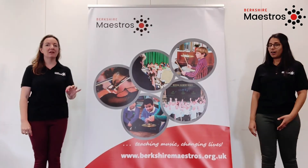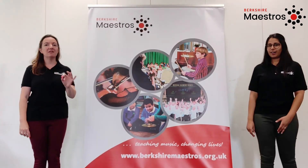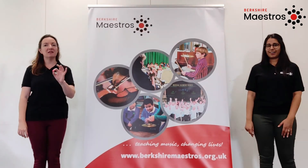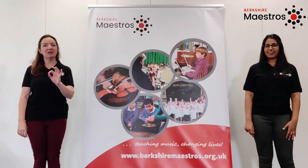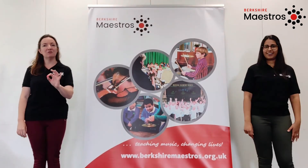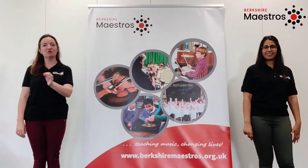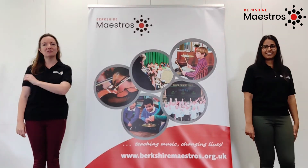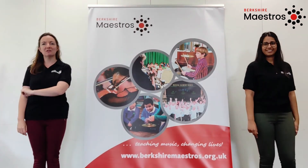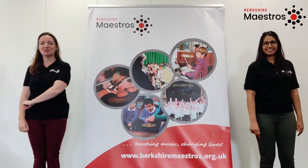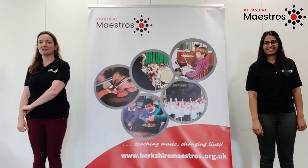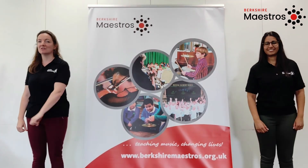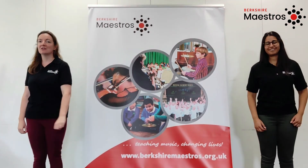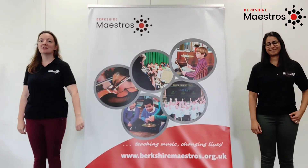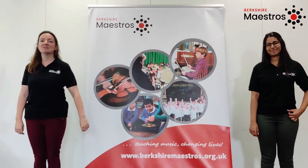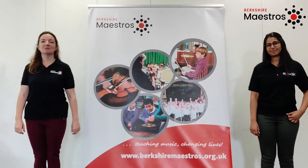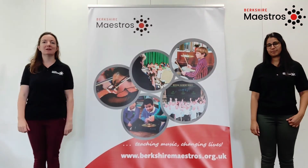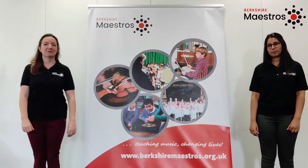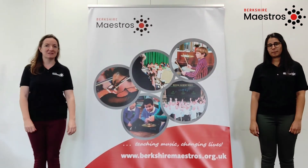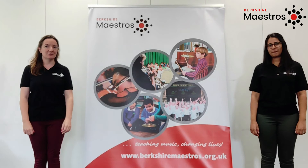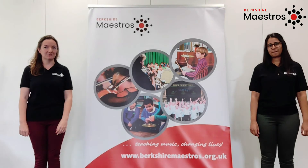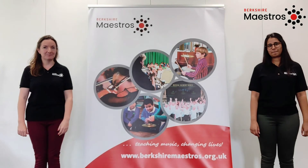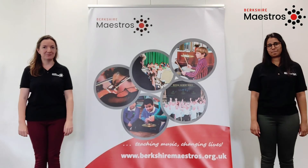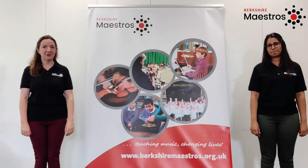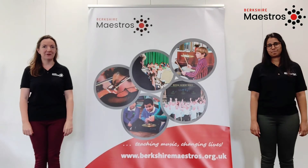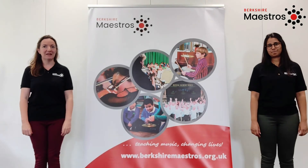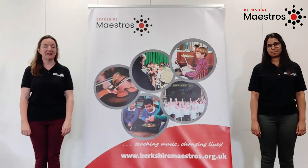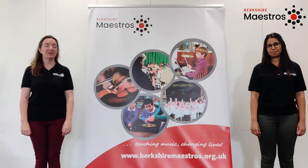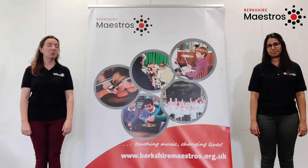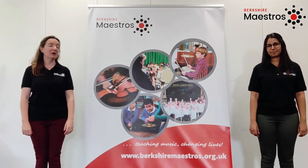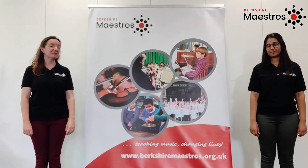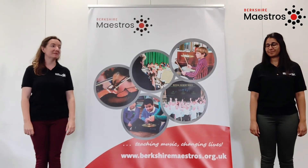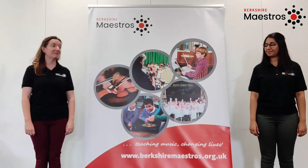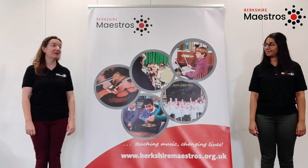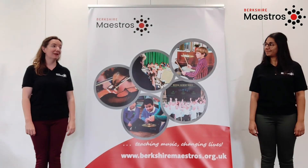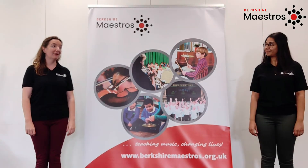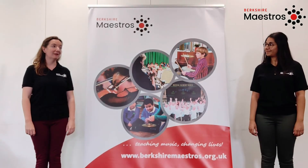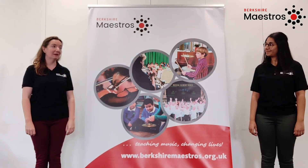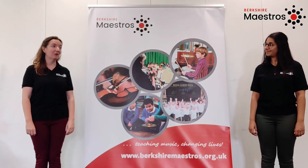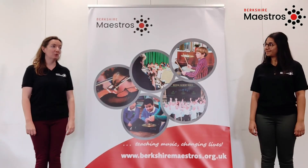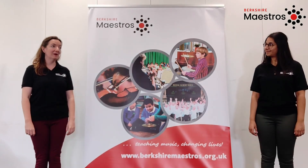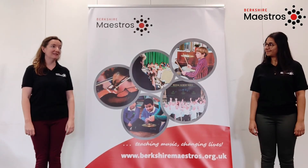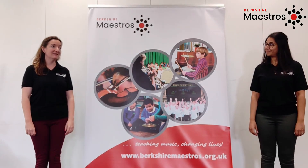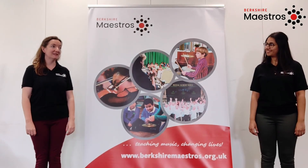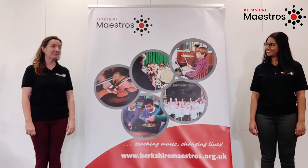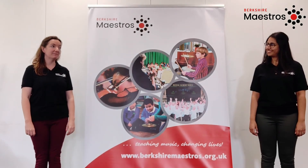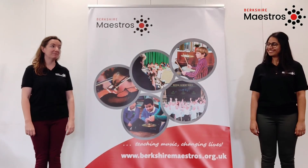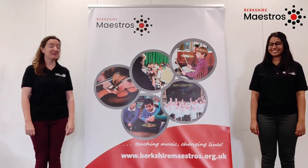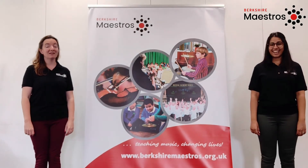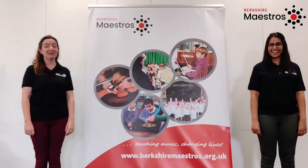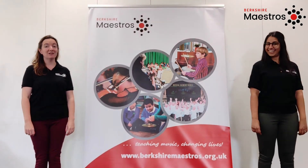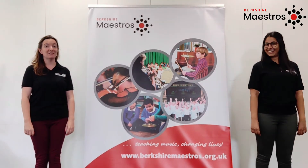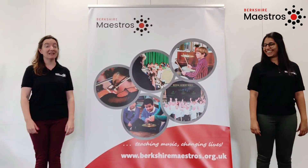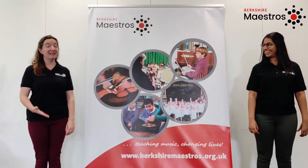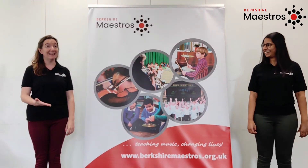the introduction to our song. Okay, and the words, luckily, are quite easy. Can you say,